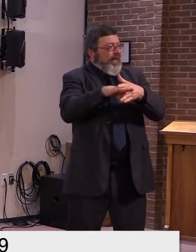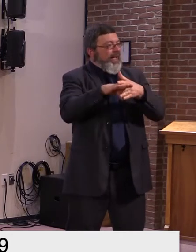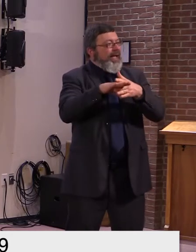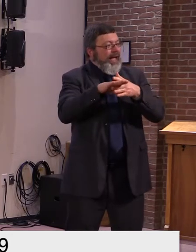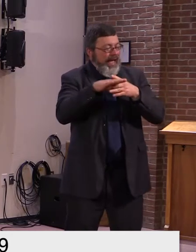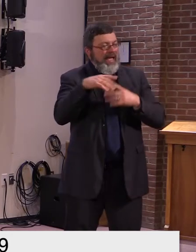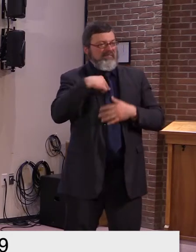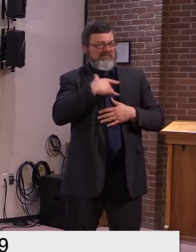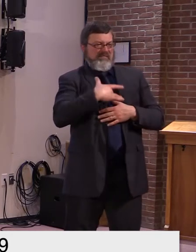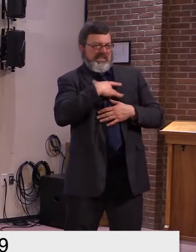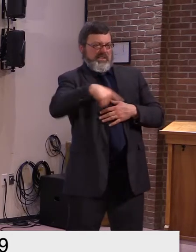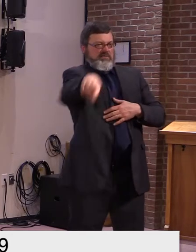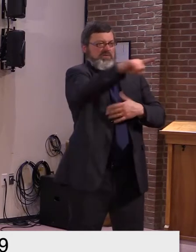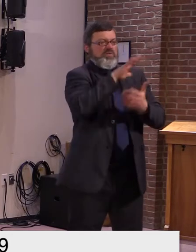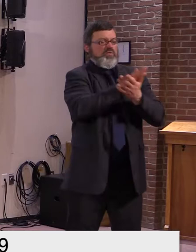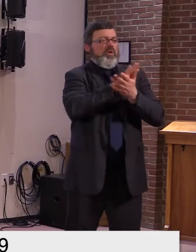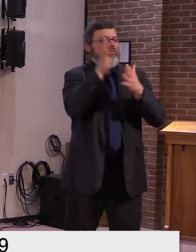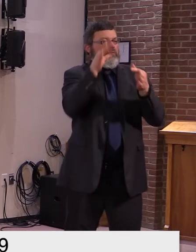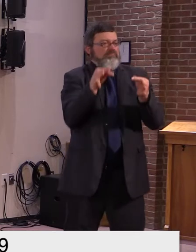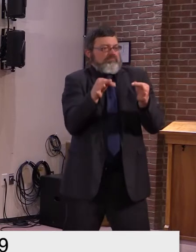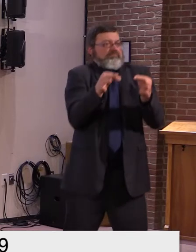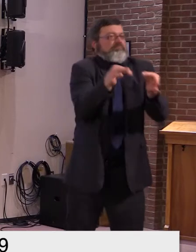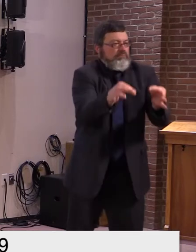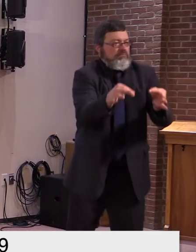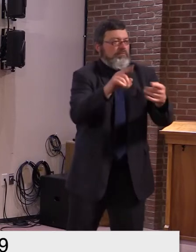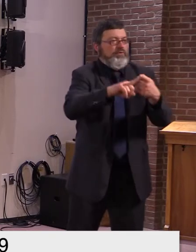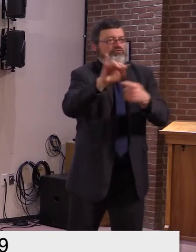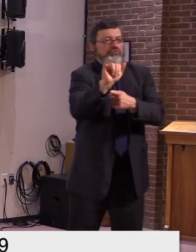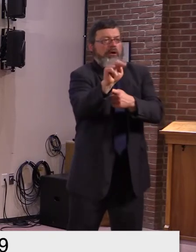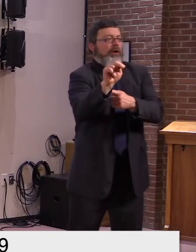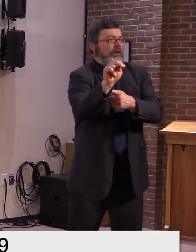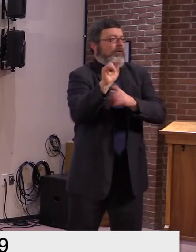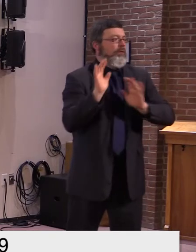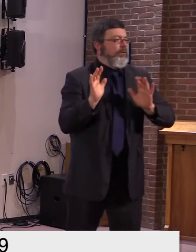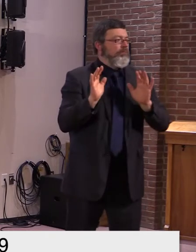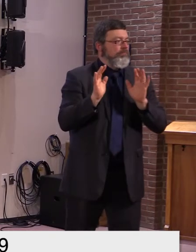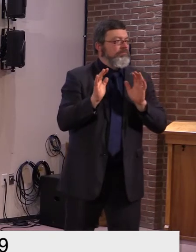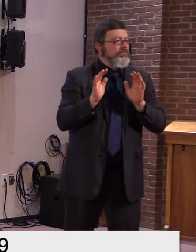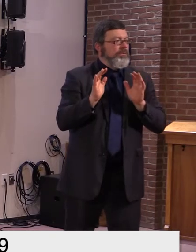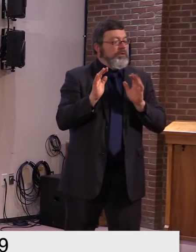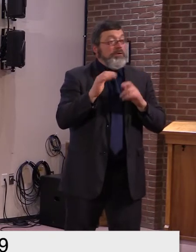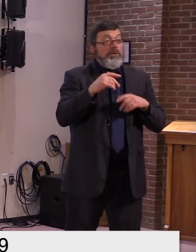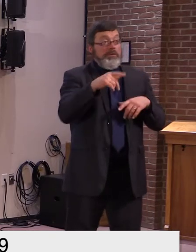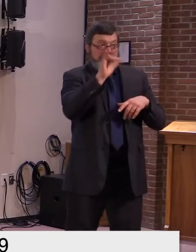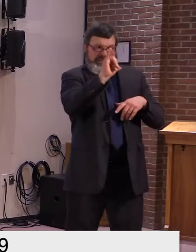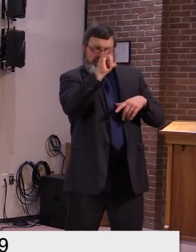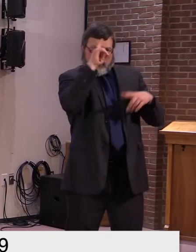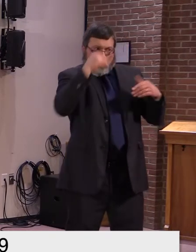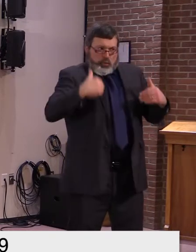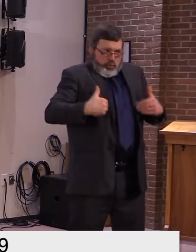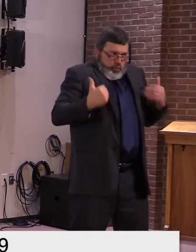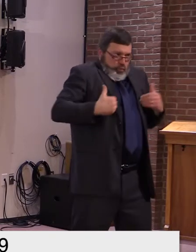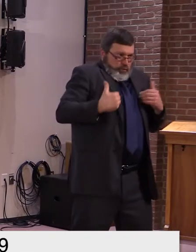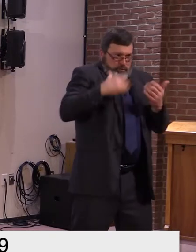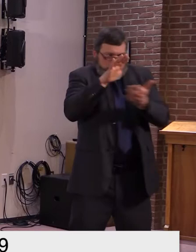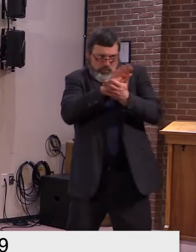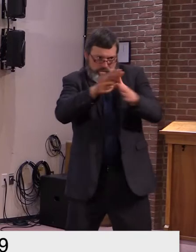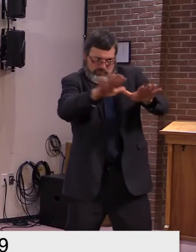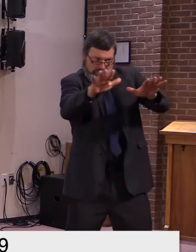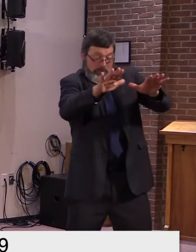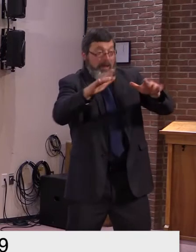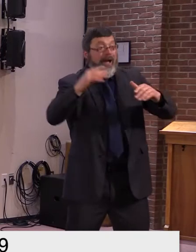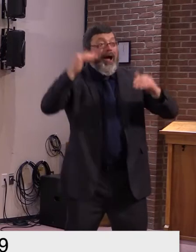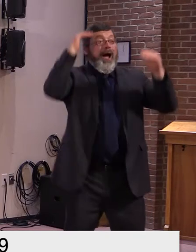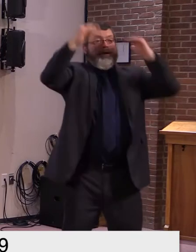include adult rec leagues, and spectators continue to be prohibited. I'm grateful for the